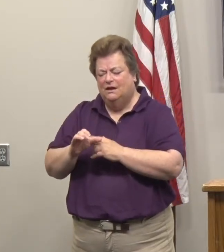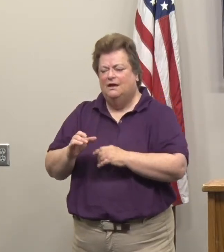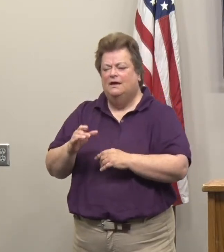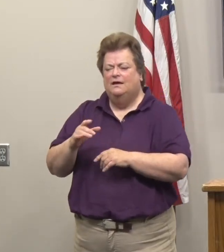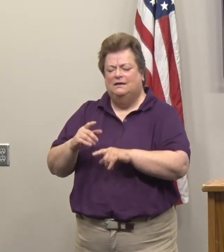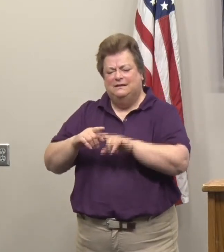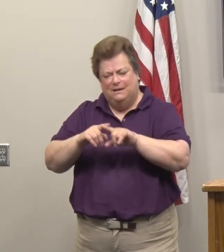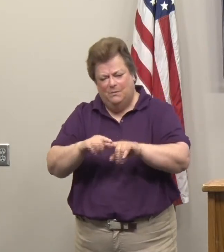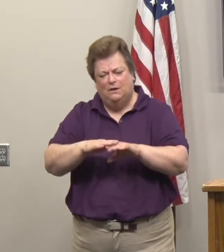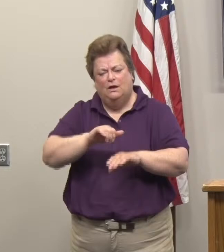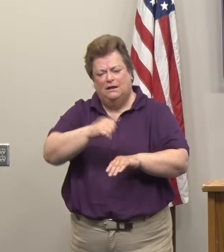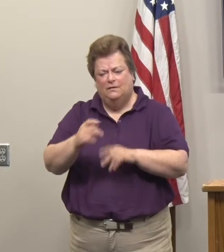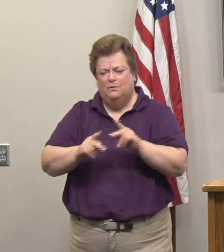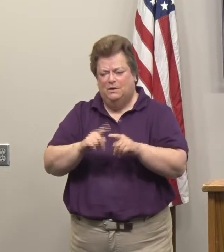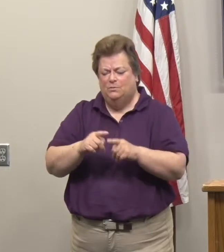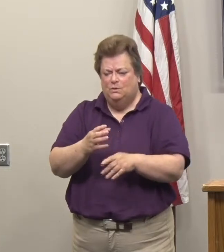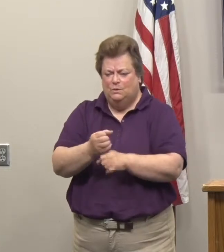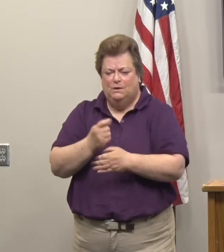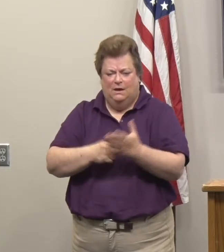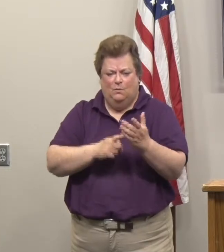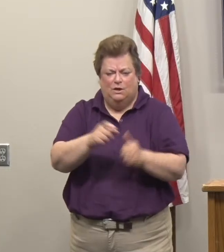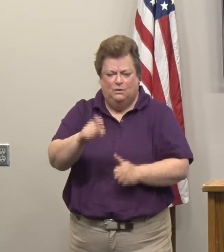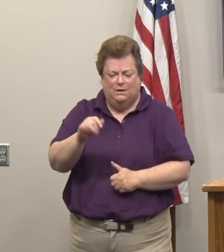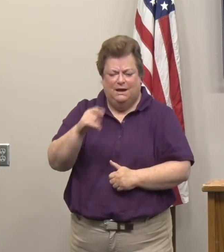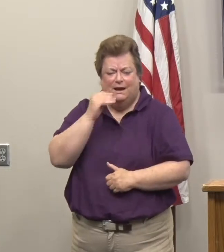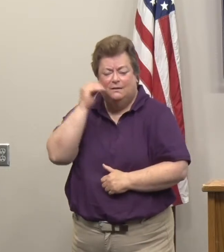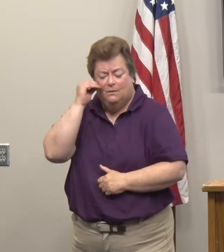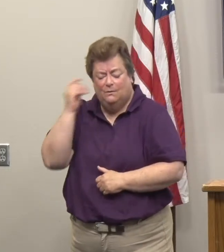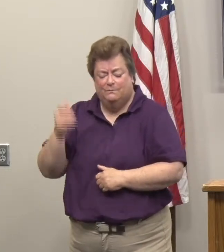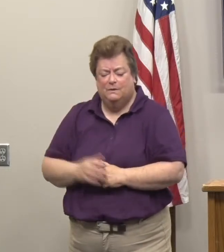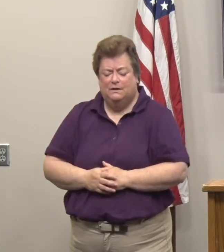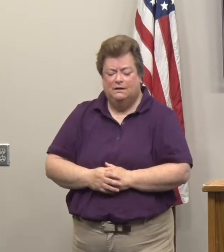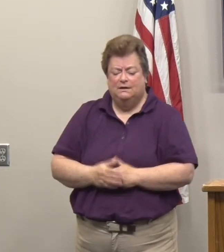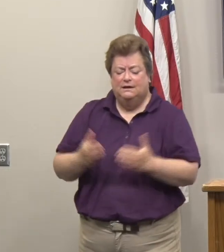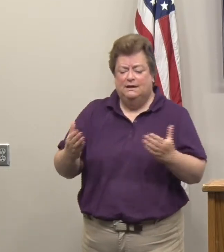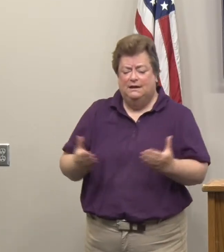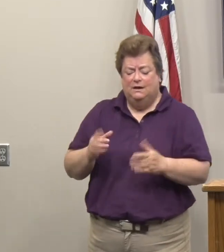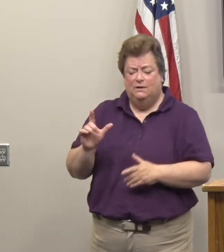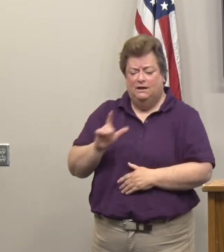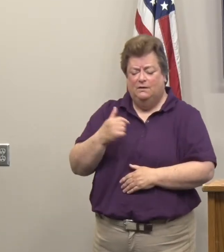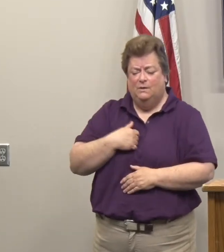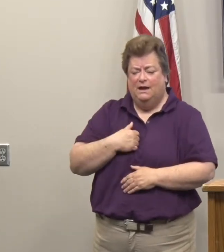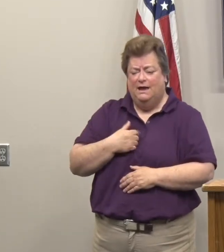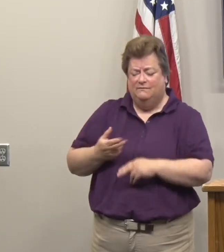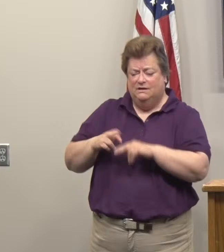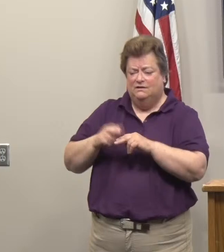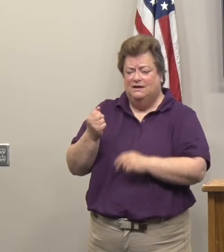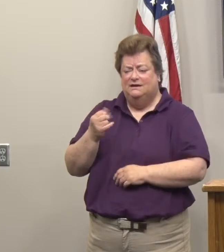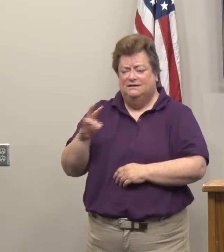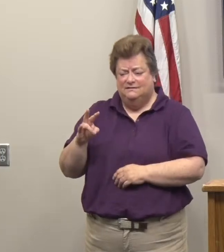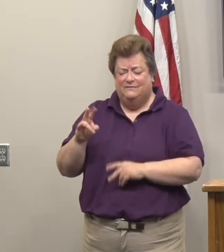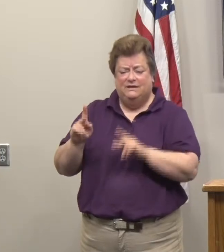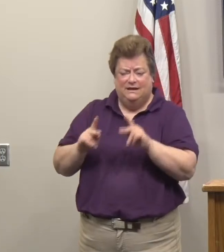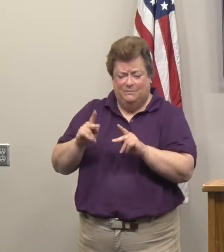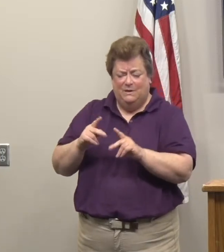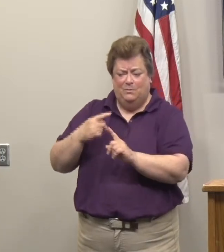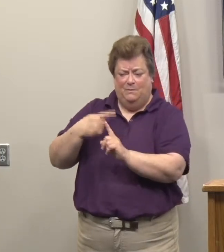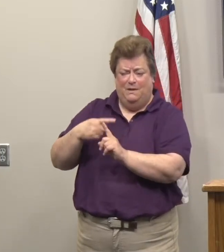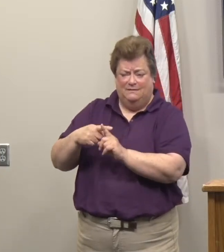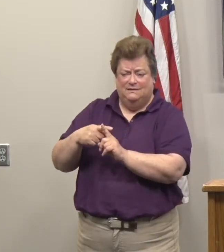with needs outside the home. Here in Lincoln today, we have had an additional 17 individuals test positive